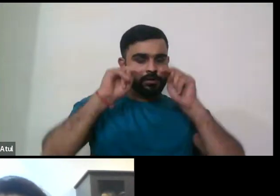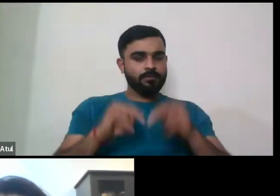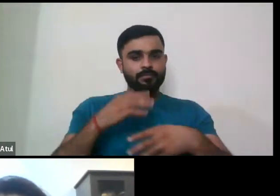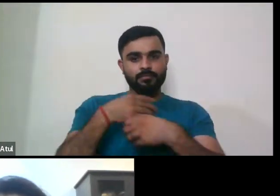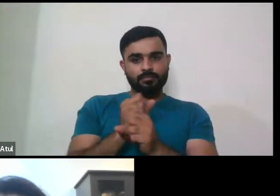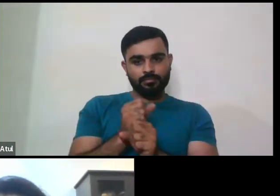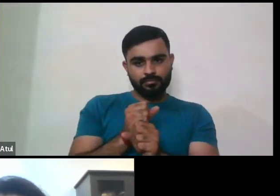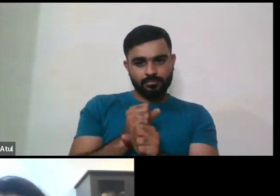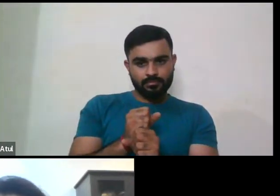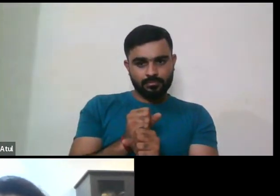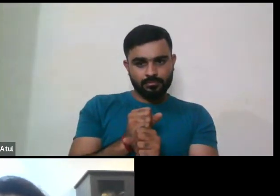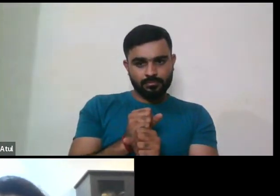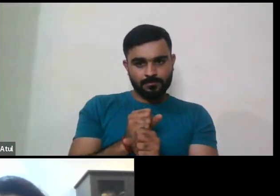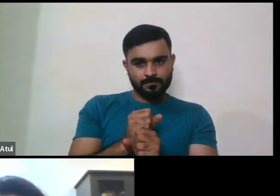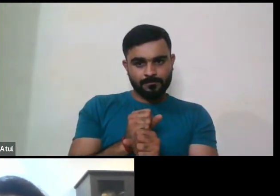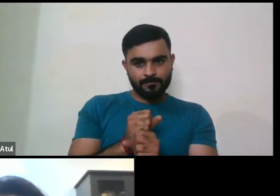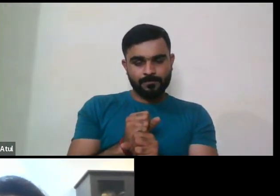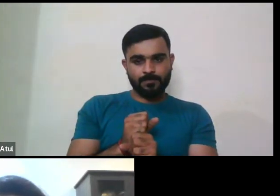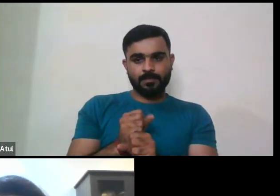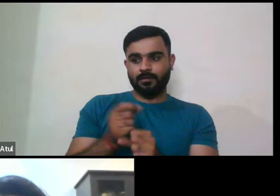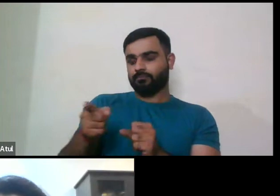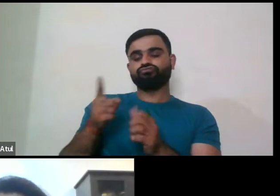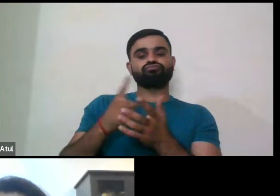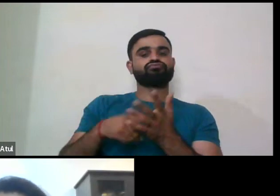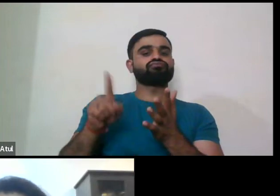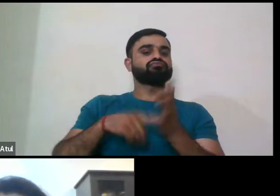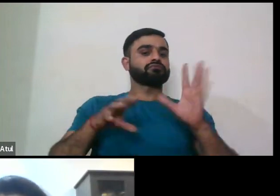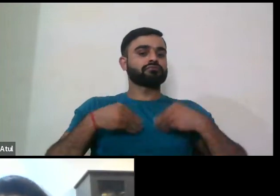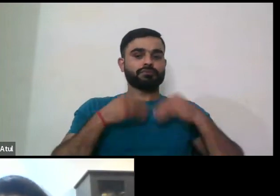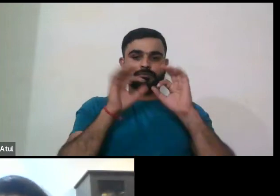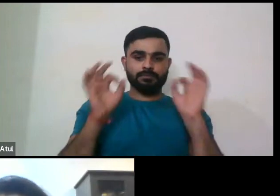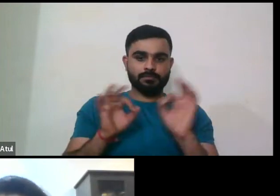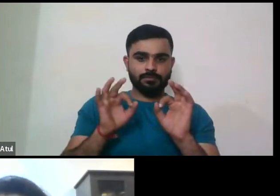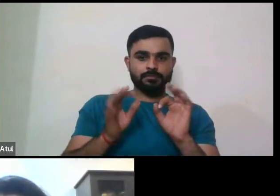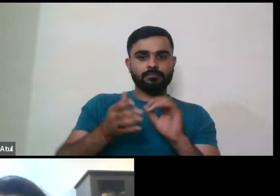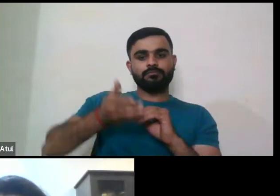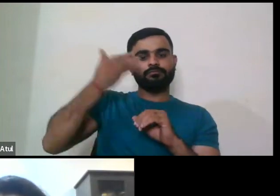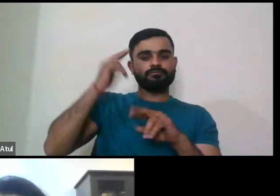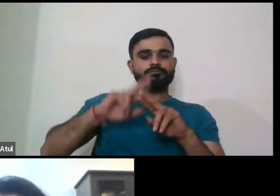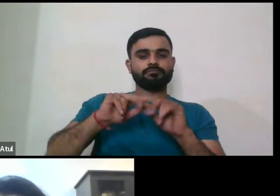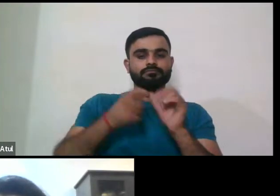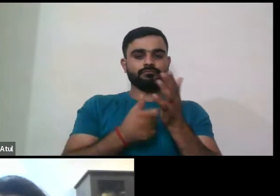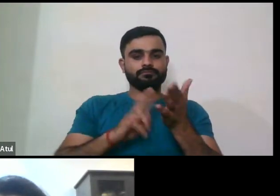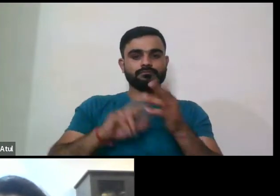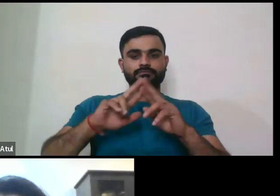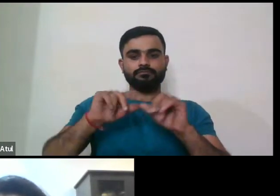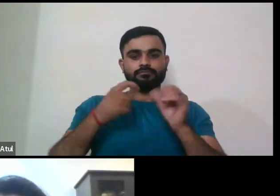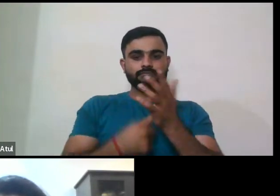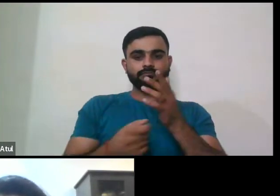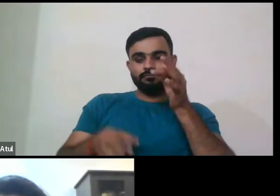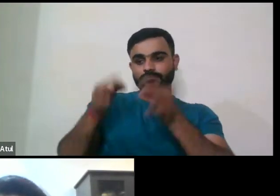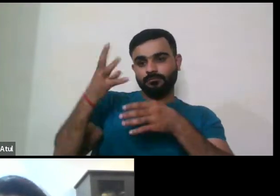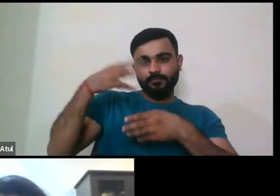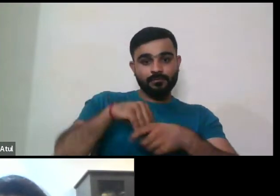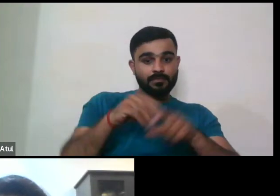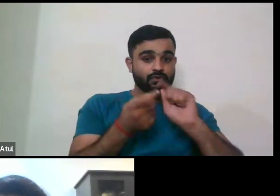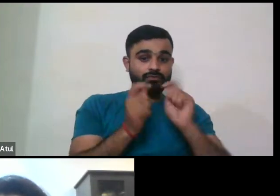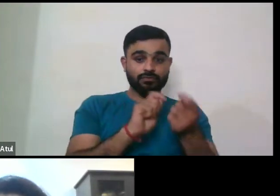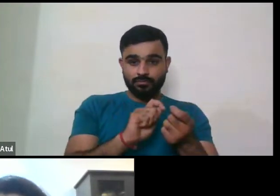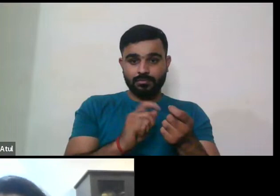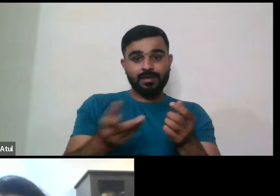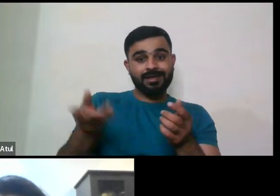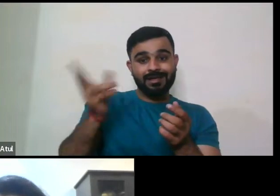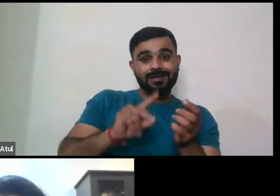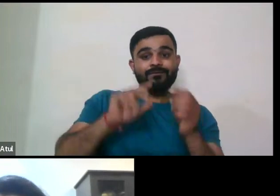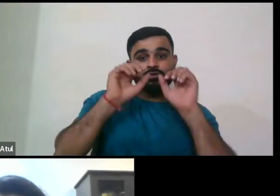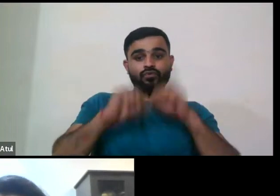judges might need to recuse themselves. There might be a whole range of factors because of which the composition might need to change. But again,